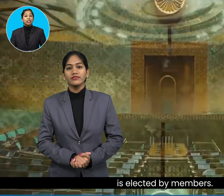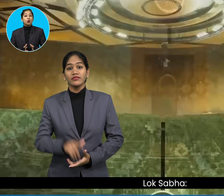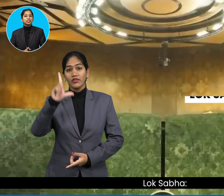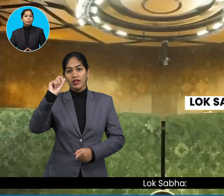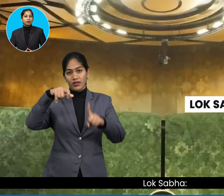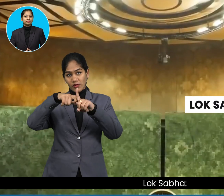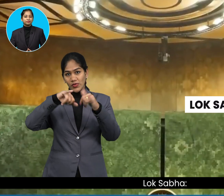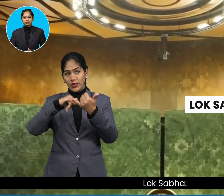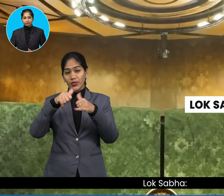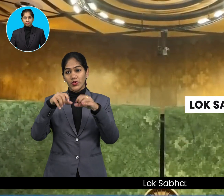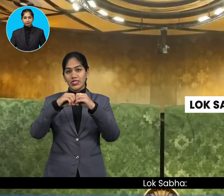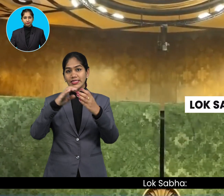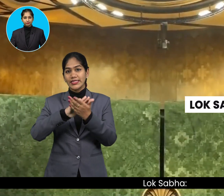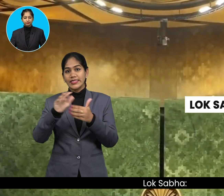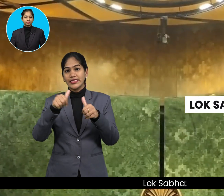Lok Sabha.